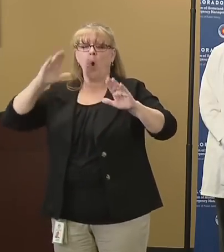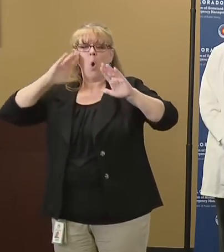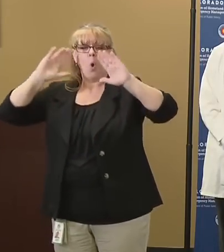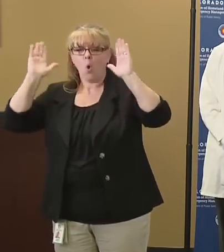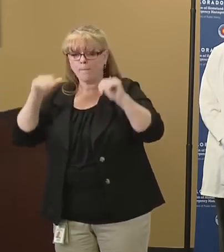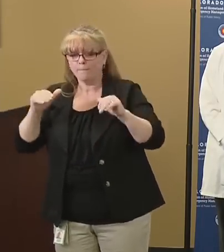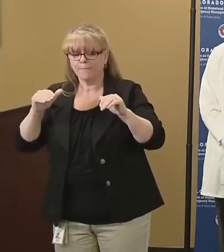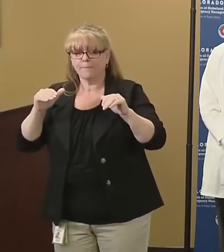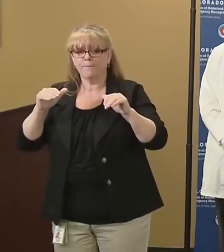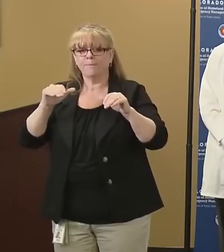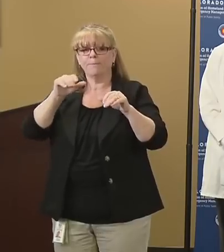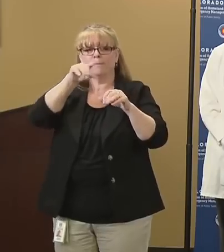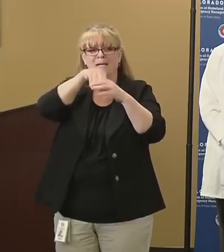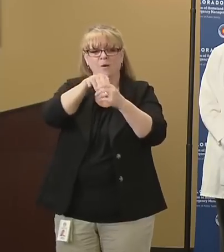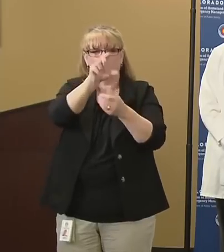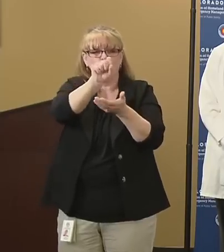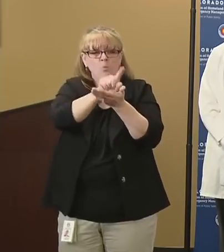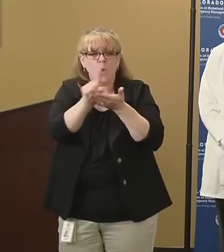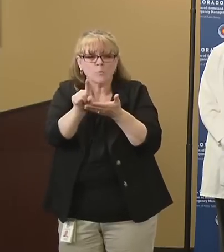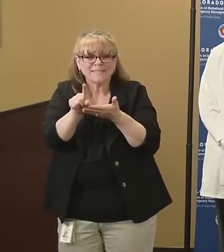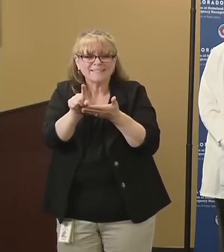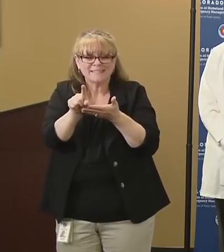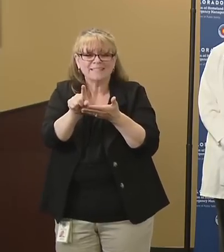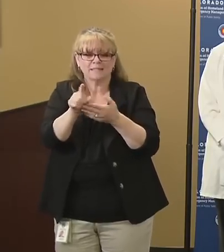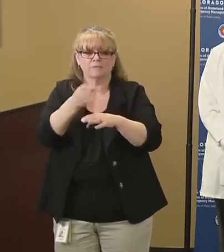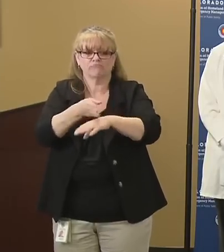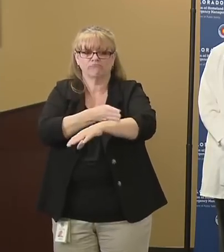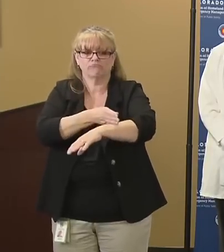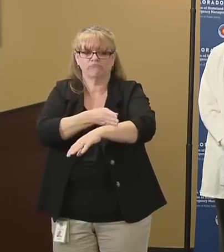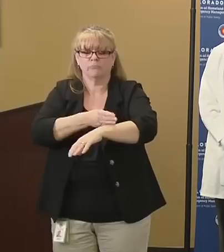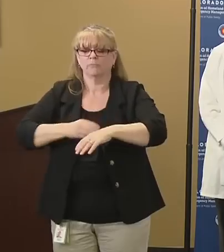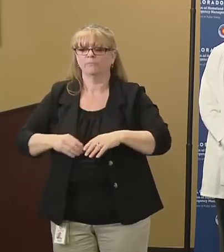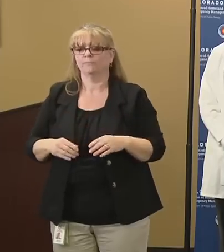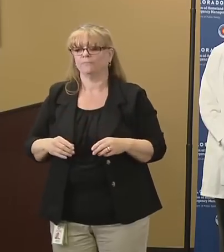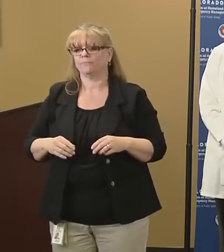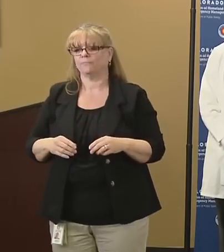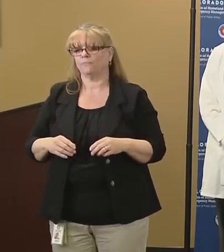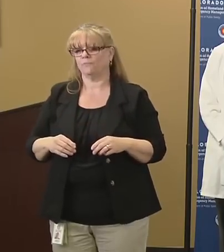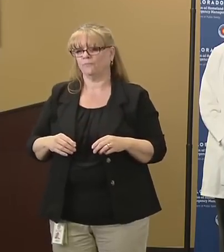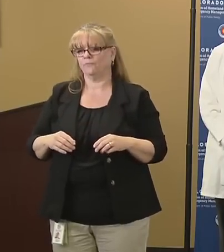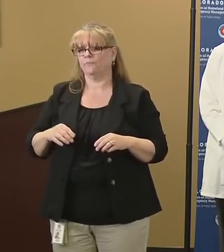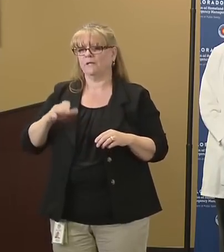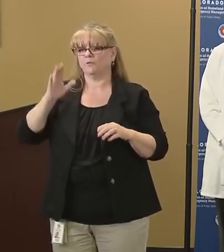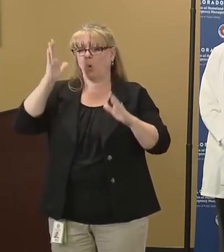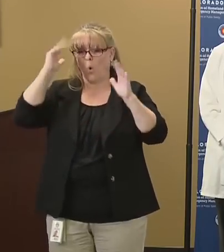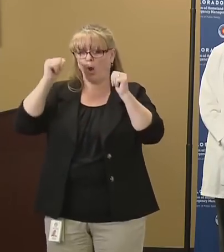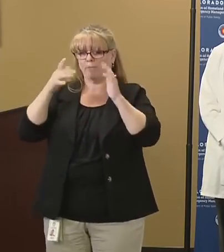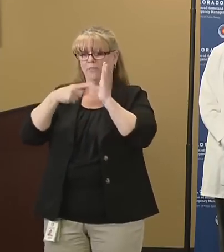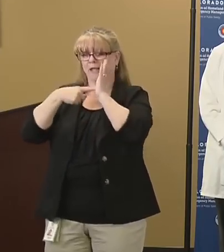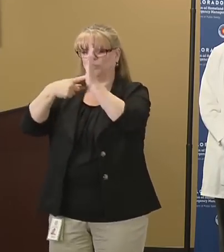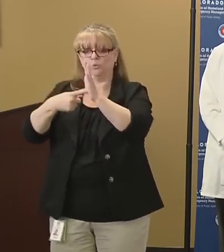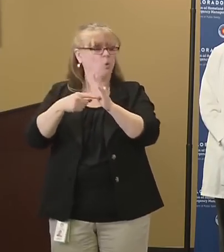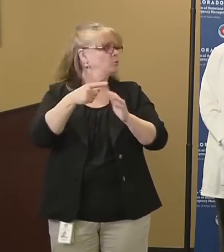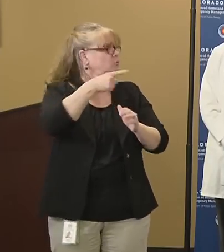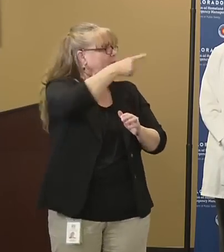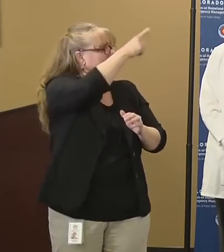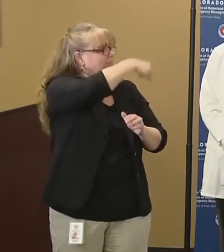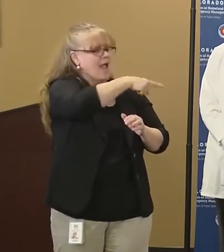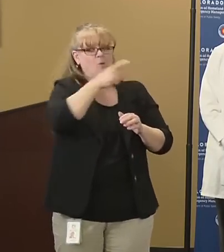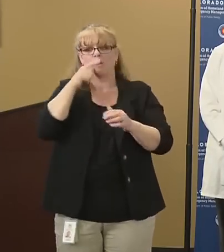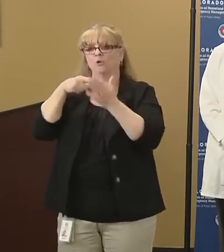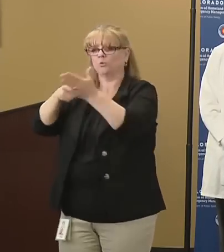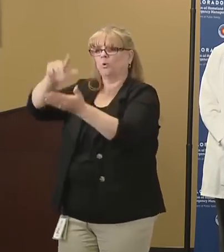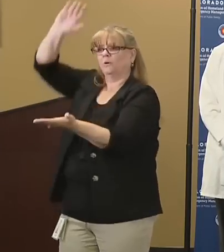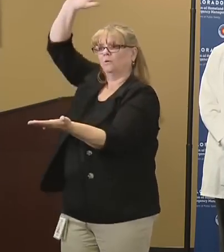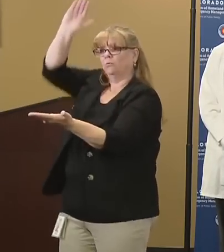number, which we'll be watching in the next few days, will help further reduce that spread. But we have successfully slightly